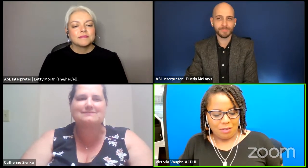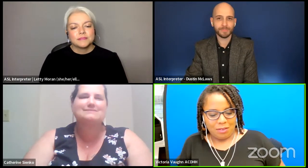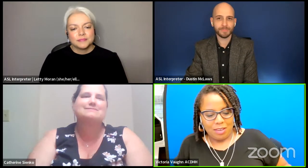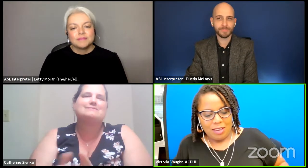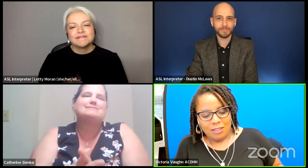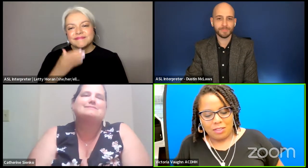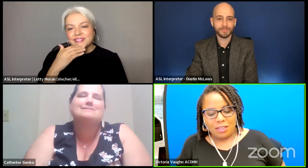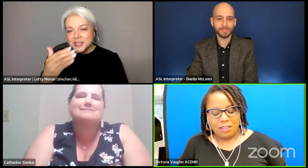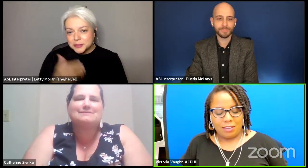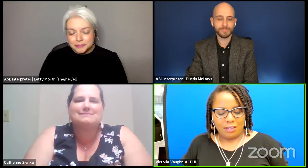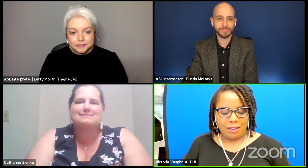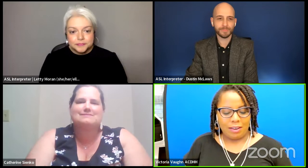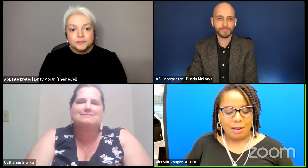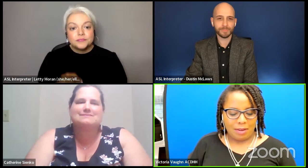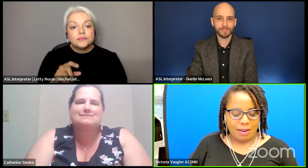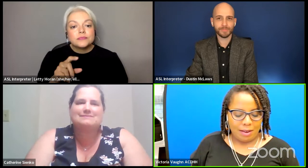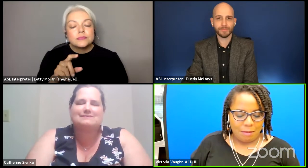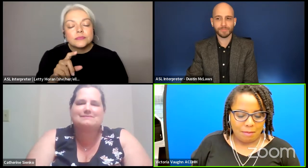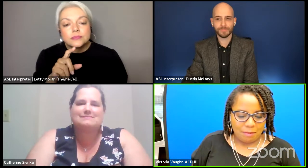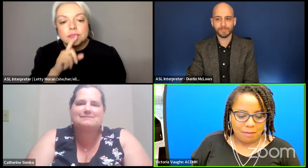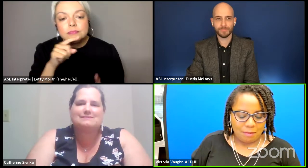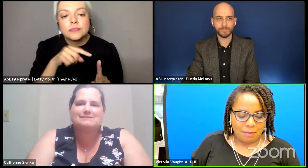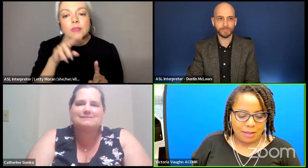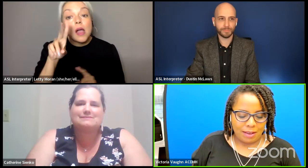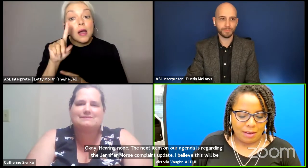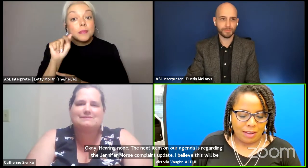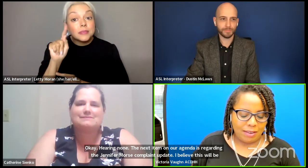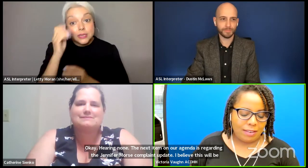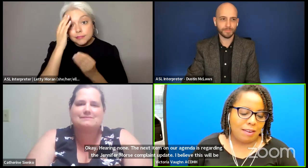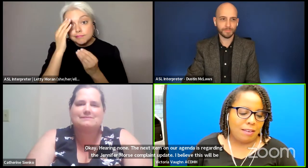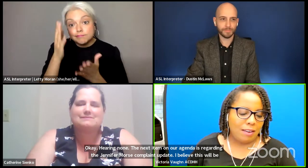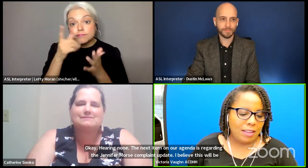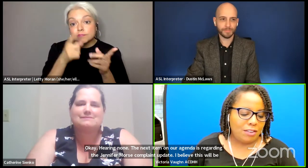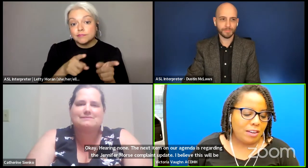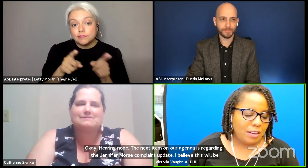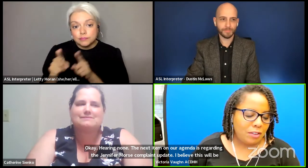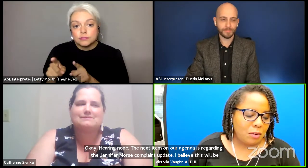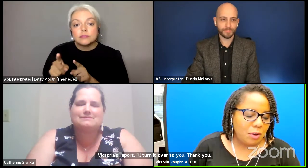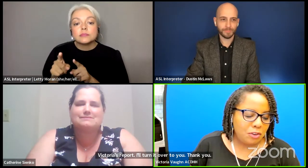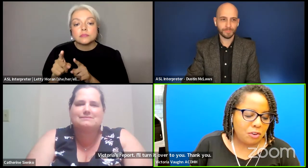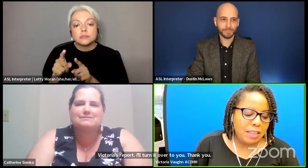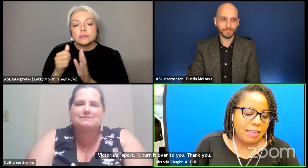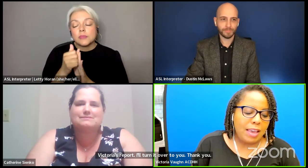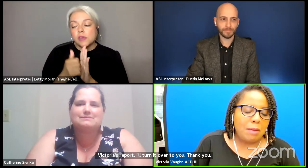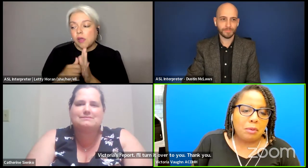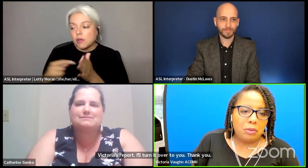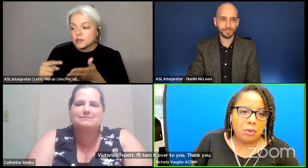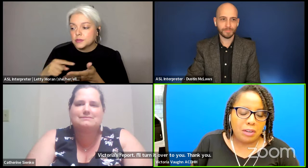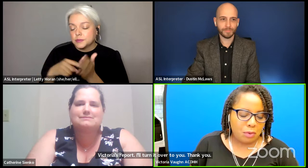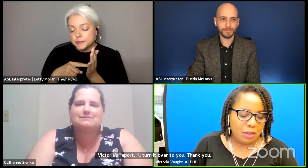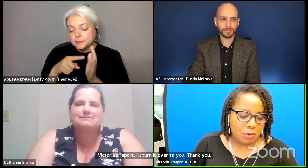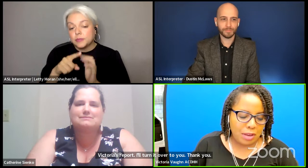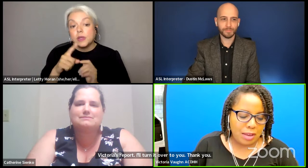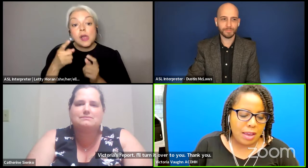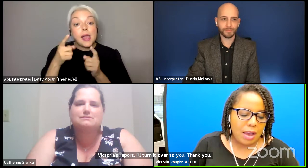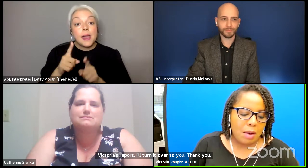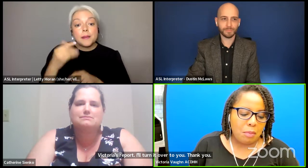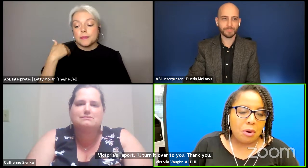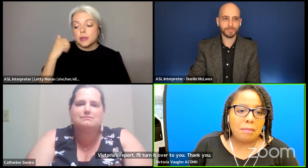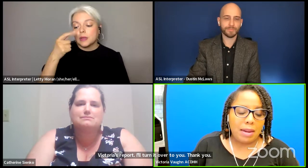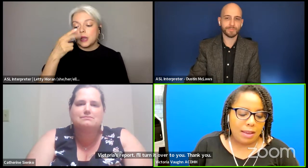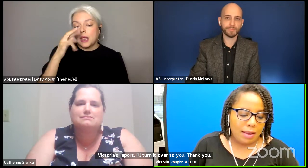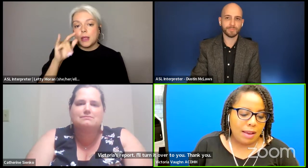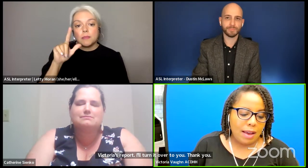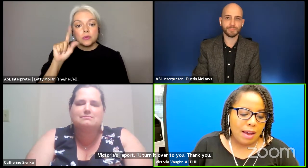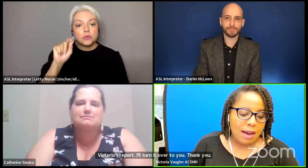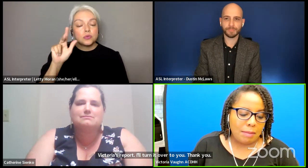Thank you. So this is an update that's outlined on the agenda. So during the April 2023